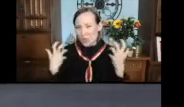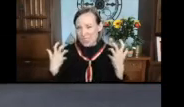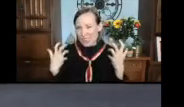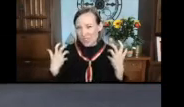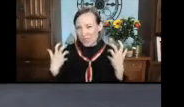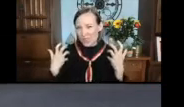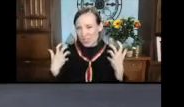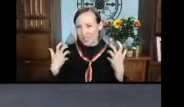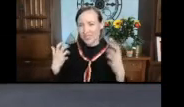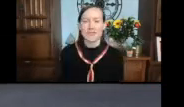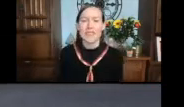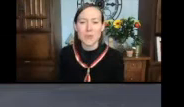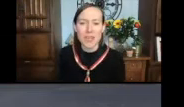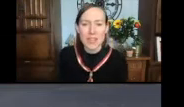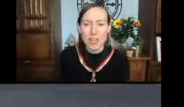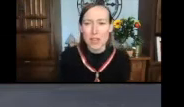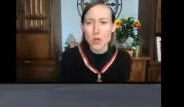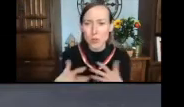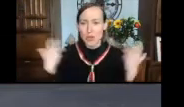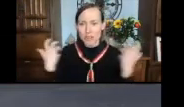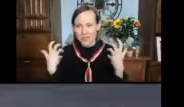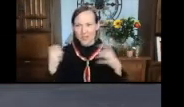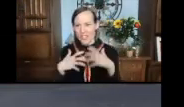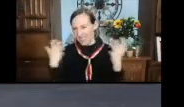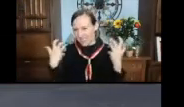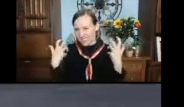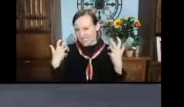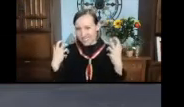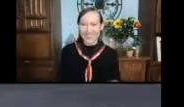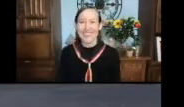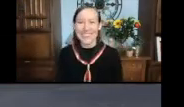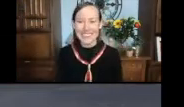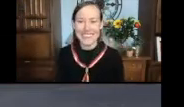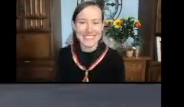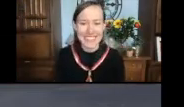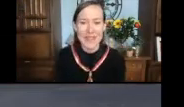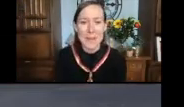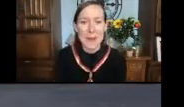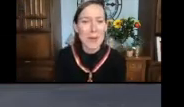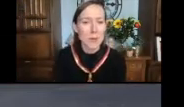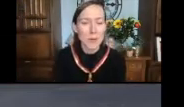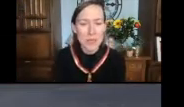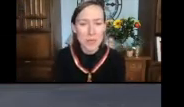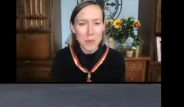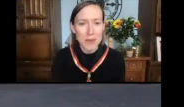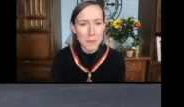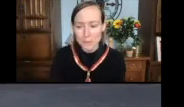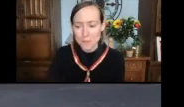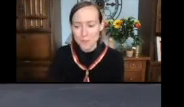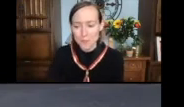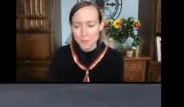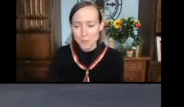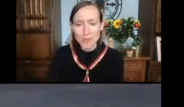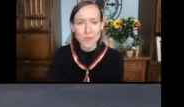super angry. That's when you have to go pray if you feel like this. All right. Okay, we'll keep going.